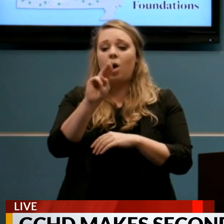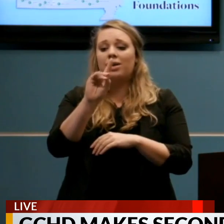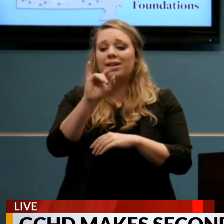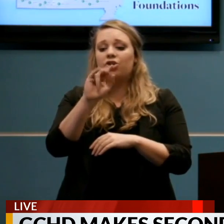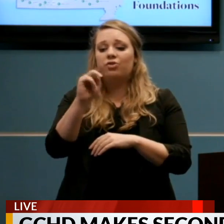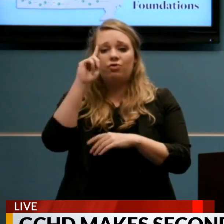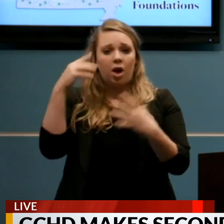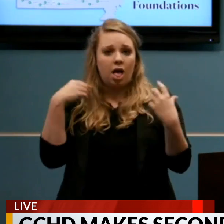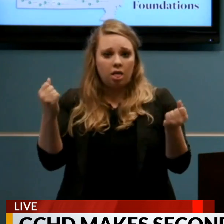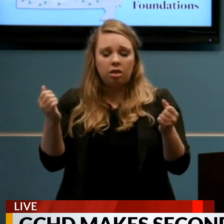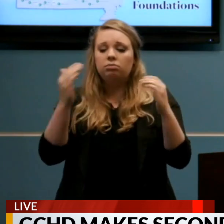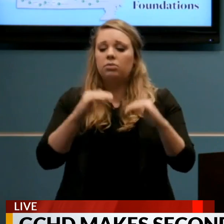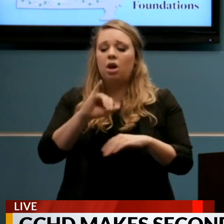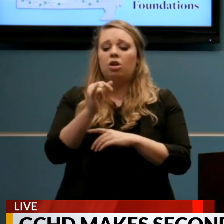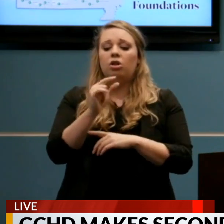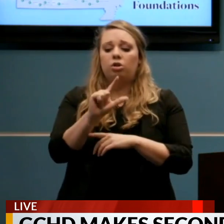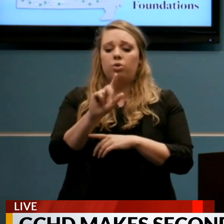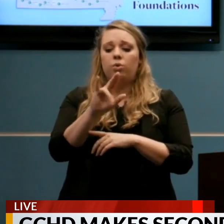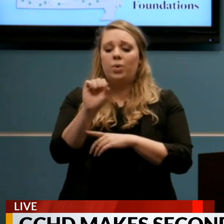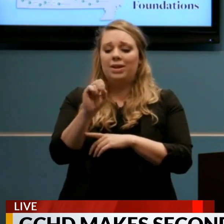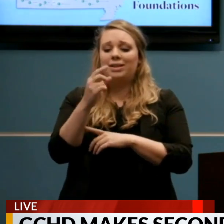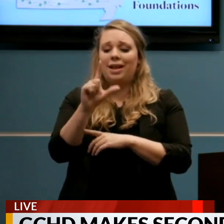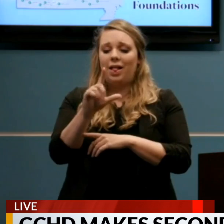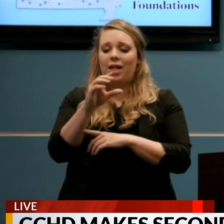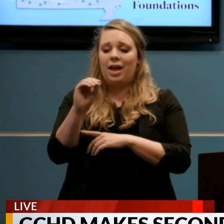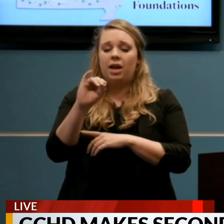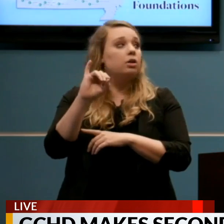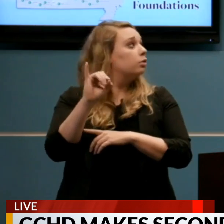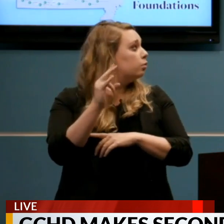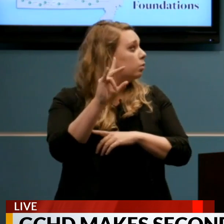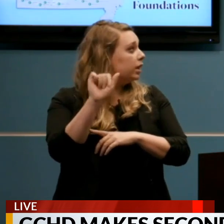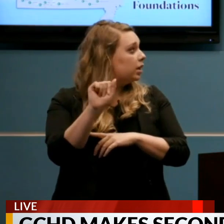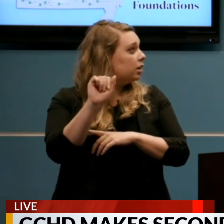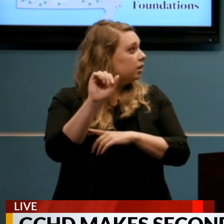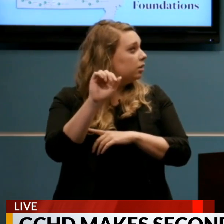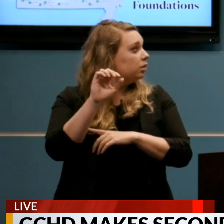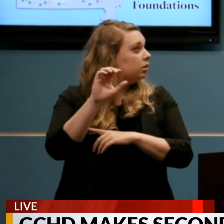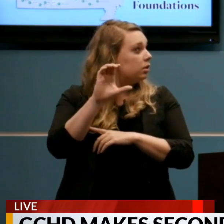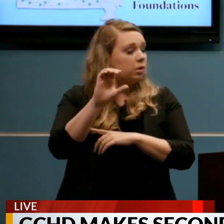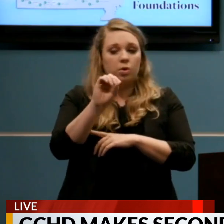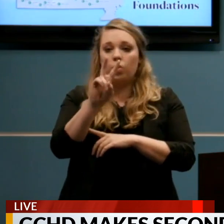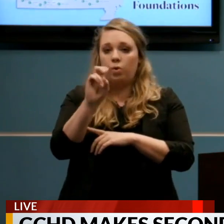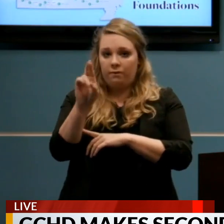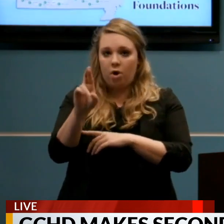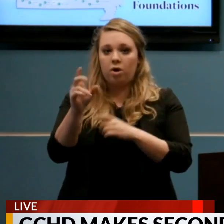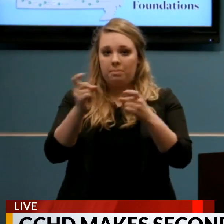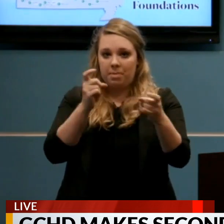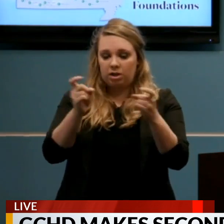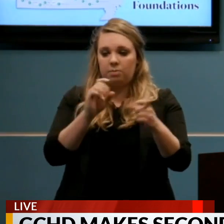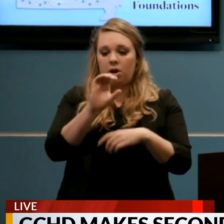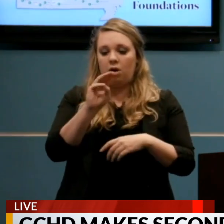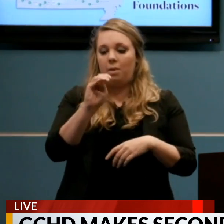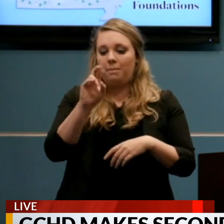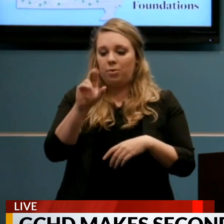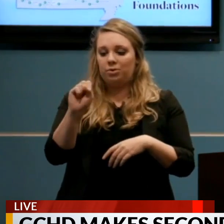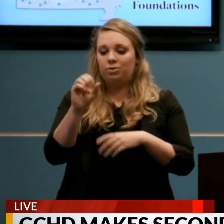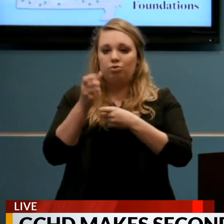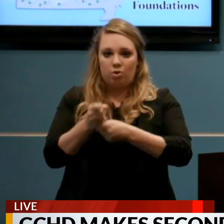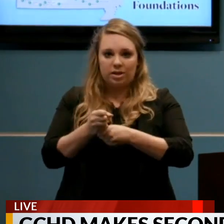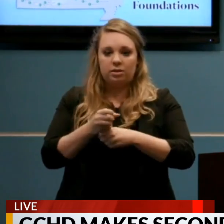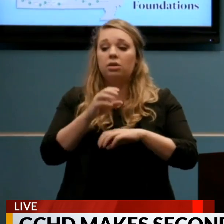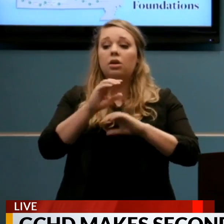Lewis L. and Julia Coover Charitable Fund, managed by Commerce Trust. Nonprofits will be able to apply